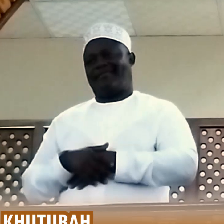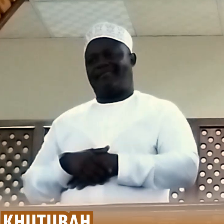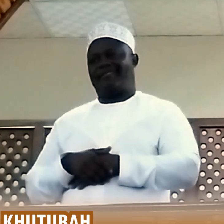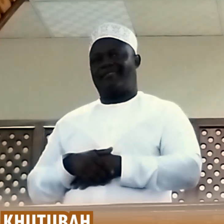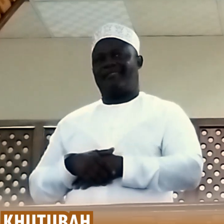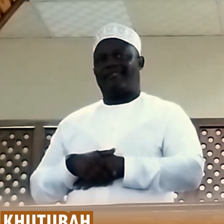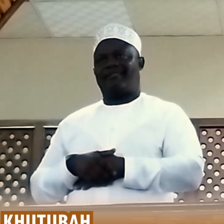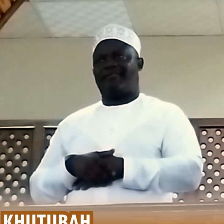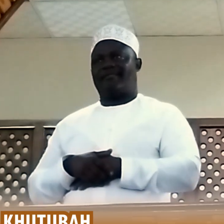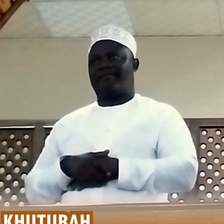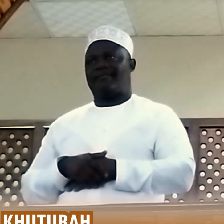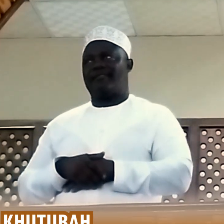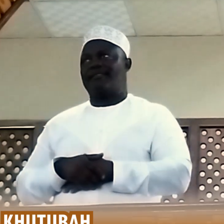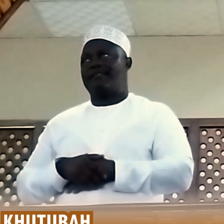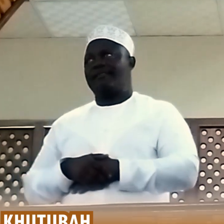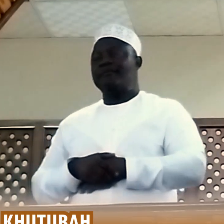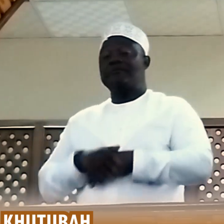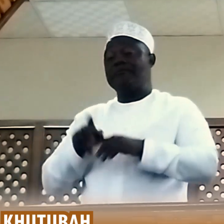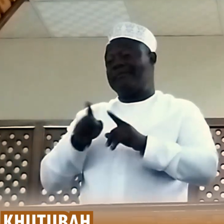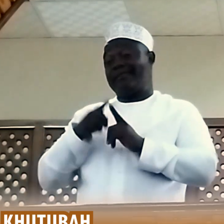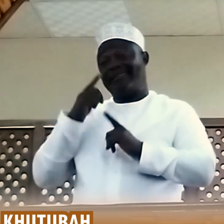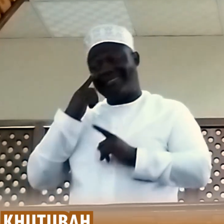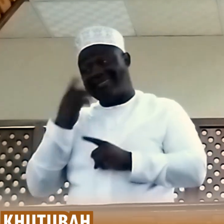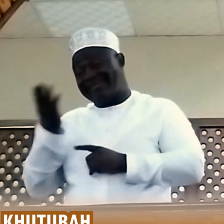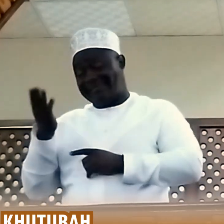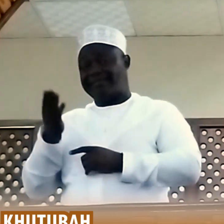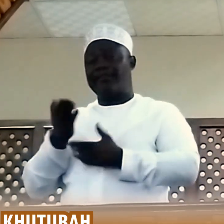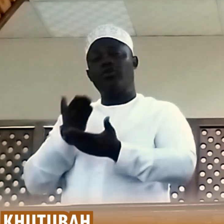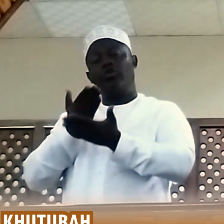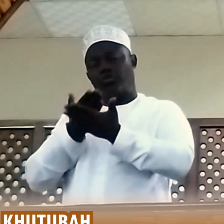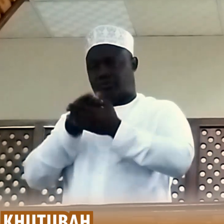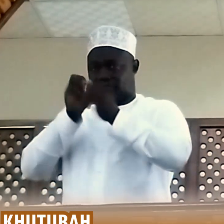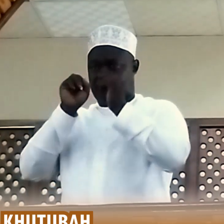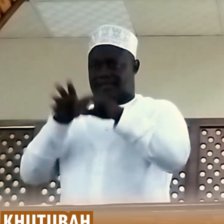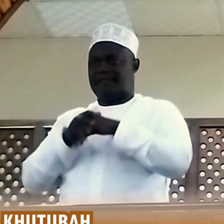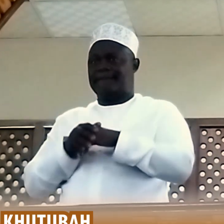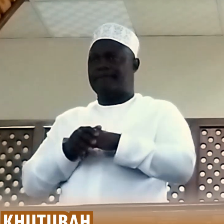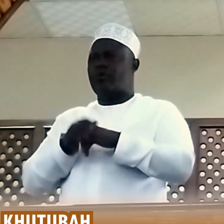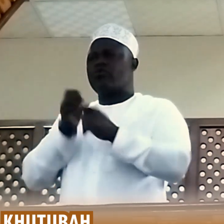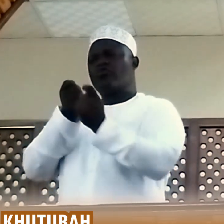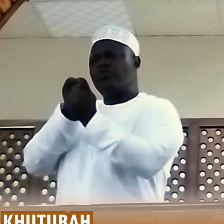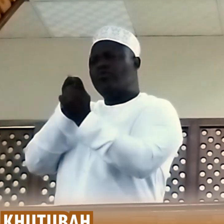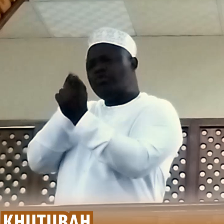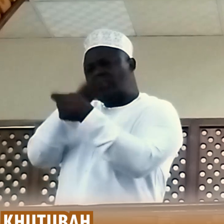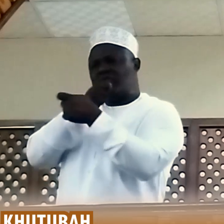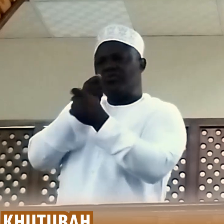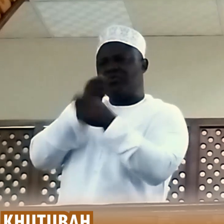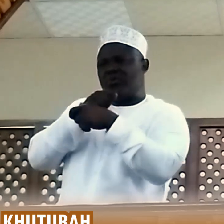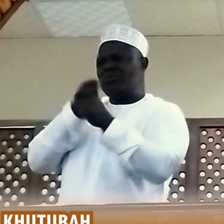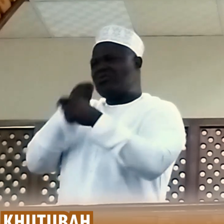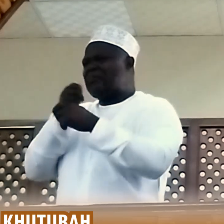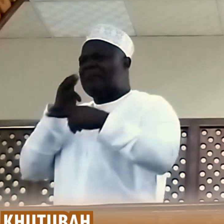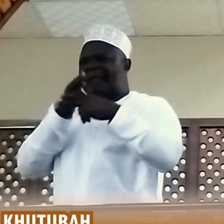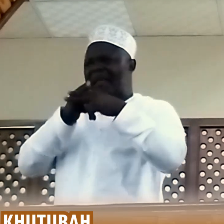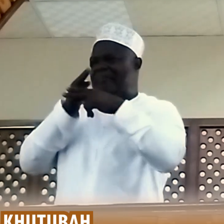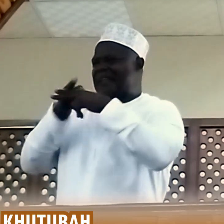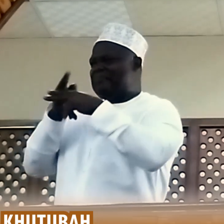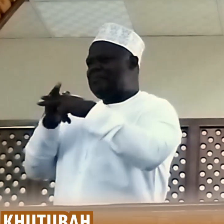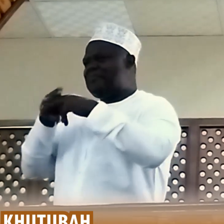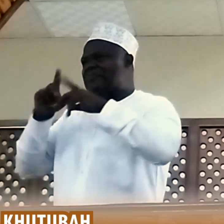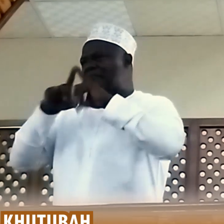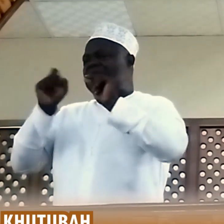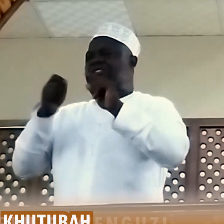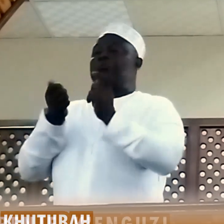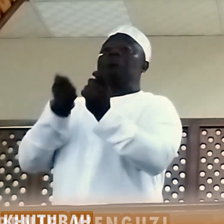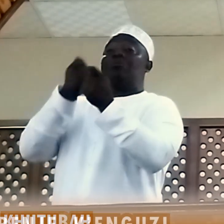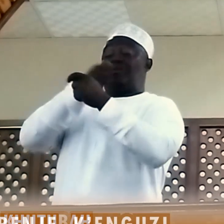falisimu la yugayiru min alhaqa'iq shay'an tekyu okuganti ogiyise kino oba kiri